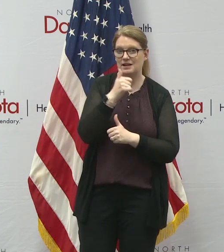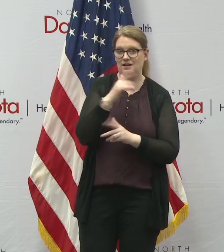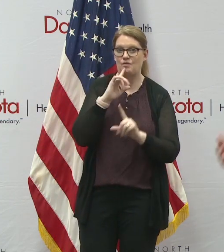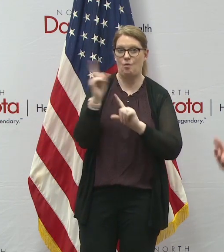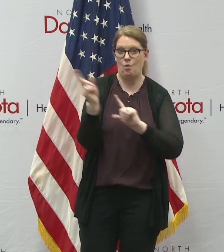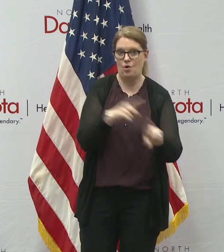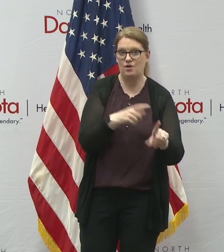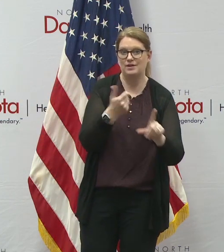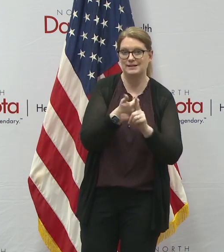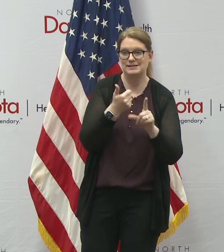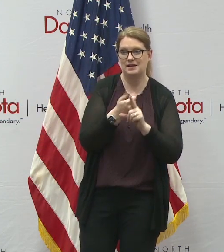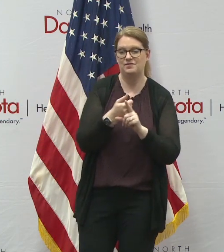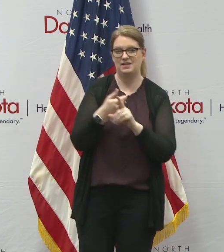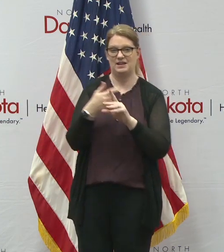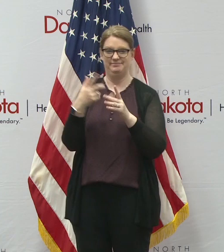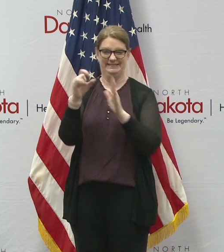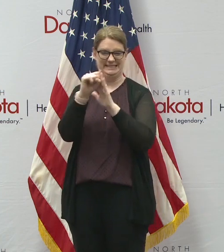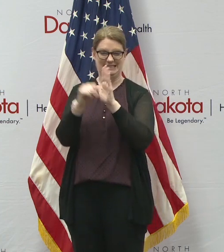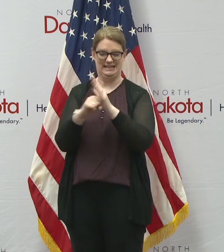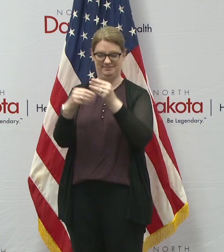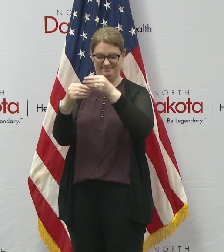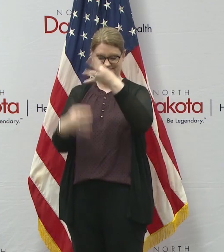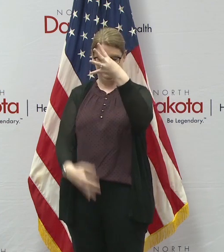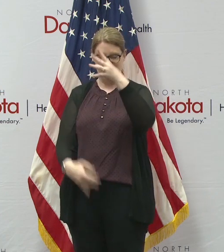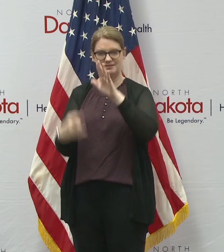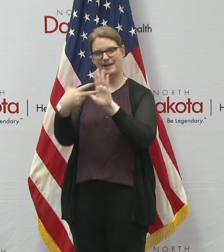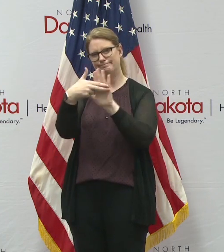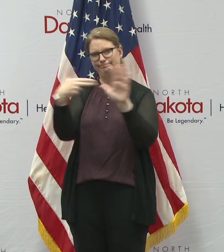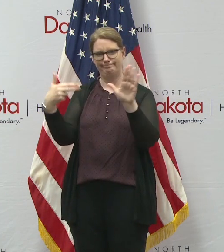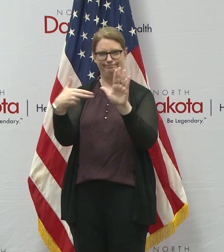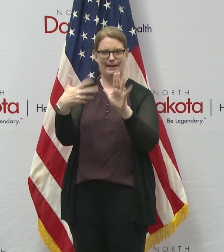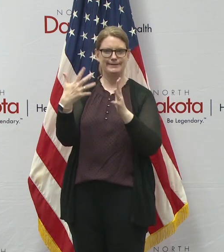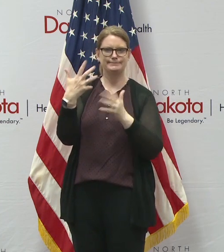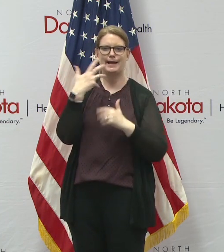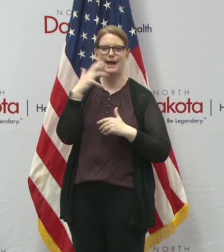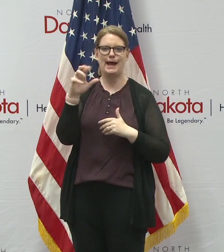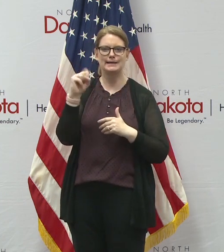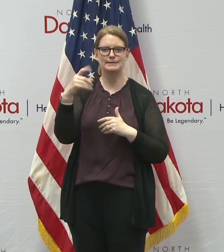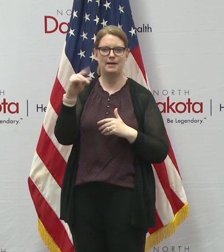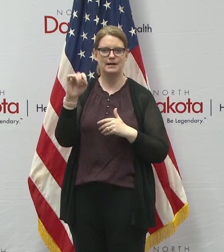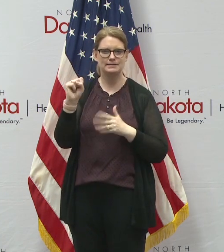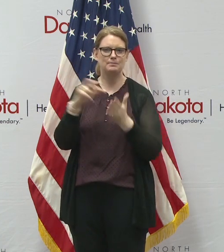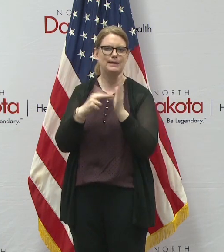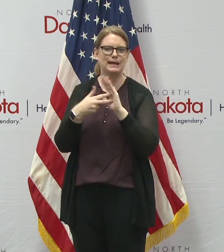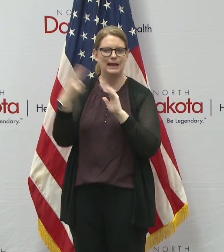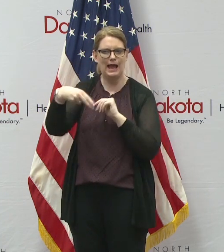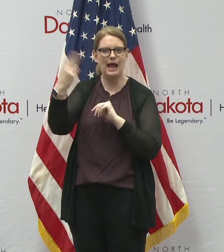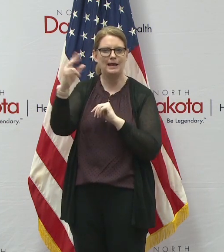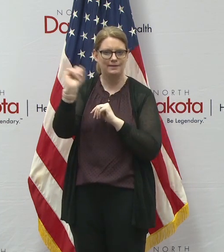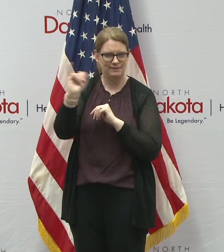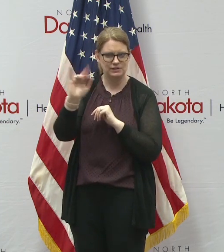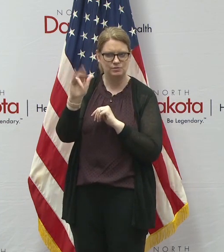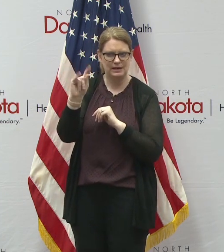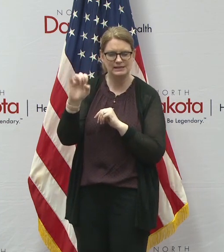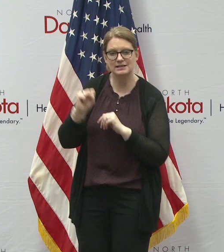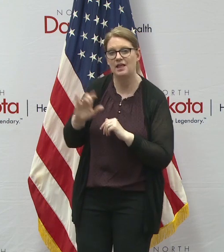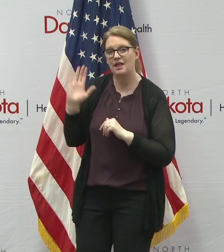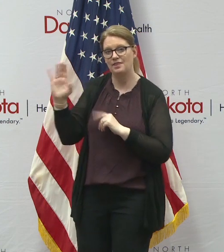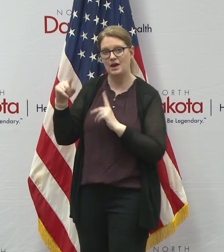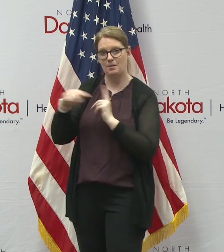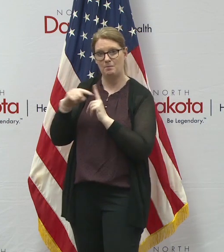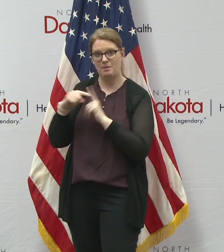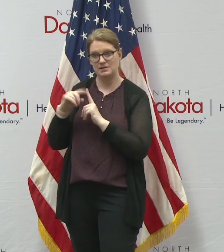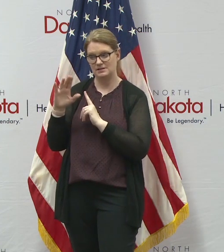hotspots, and then Minnesota popped onto that list today, and I don't know, it's interesting they got on that. Their positive case rate per test is